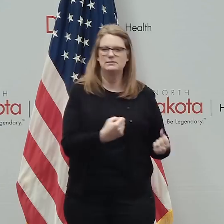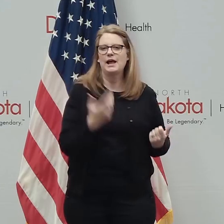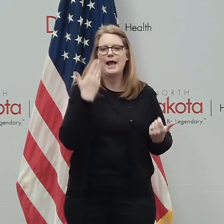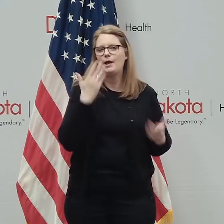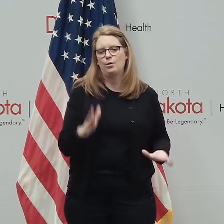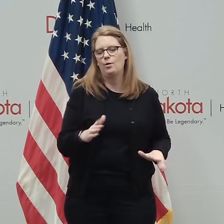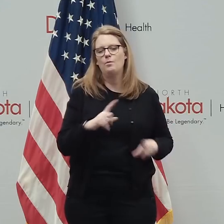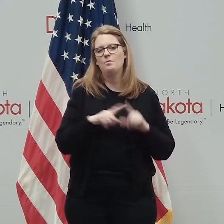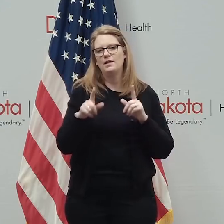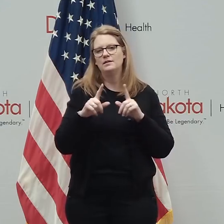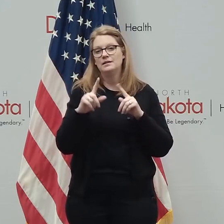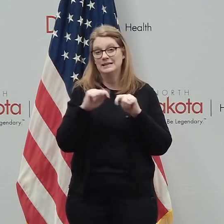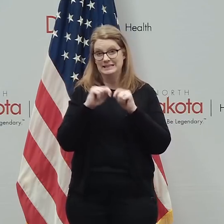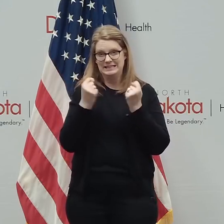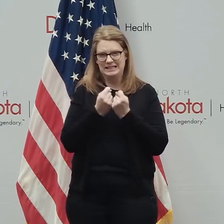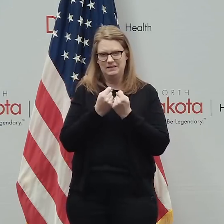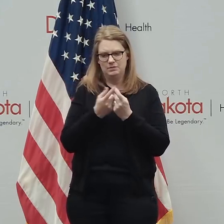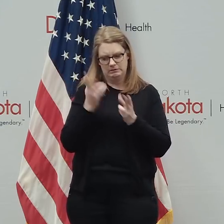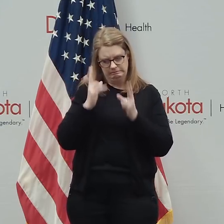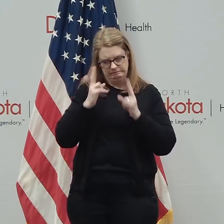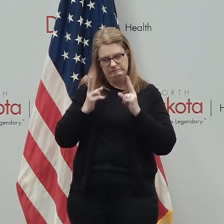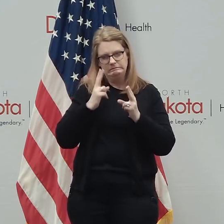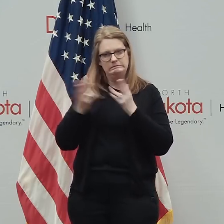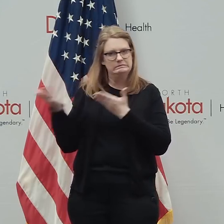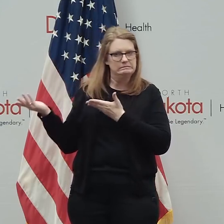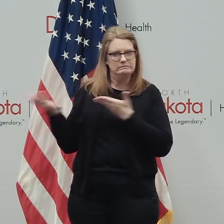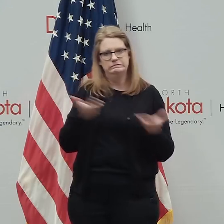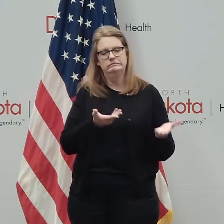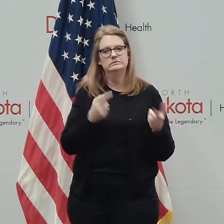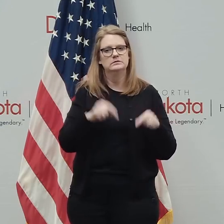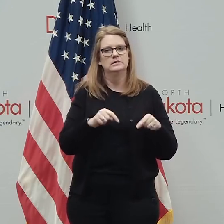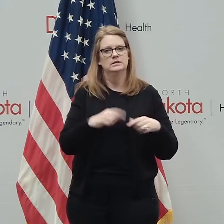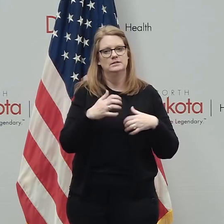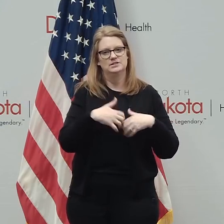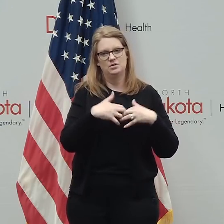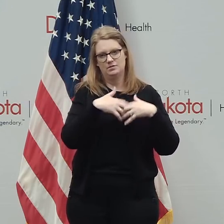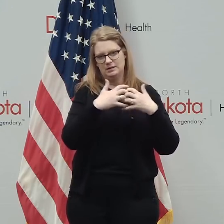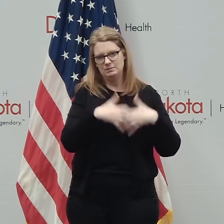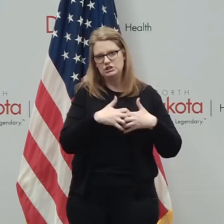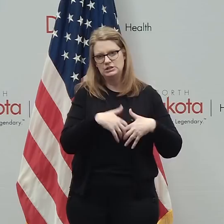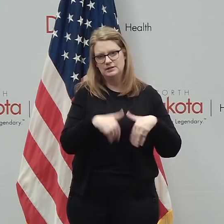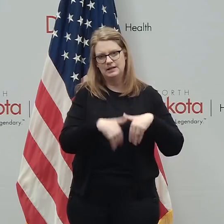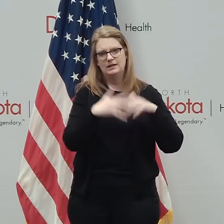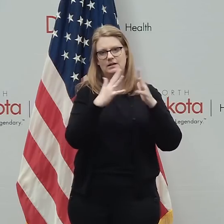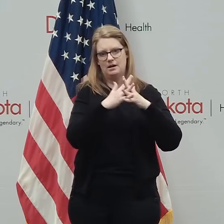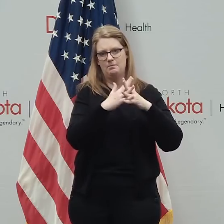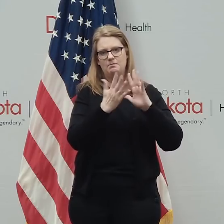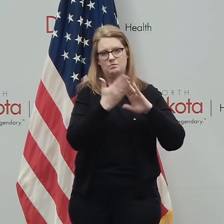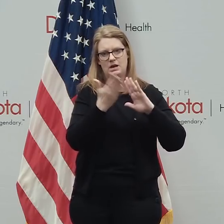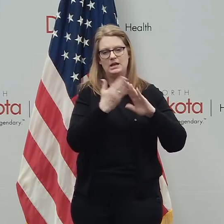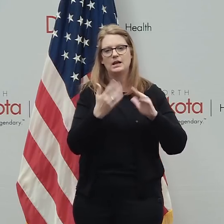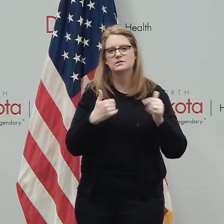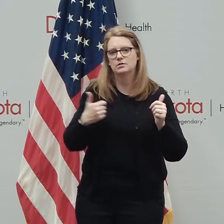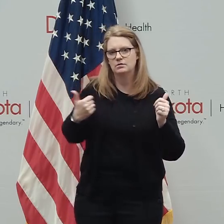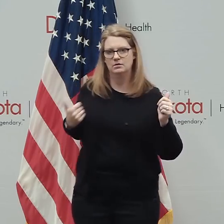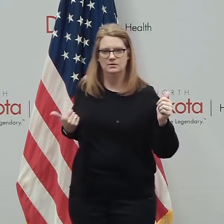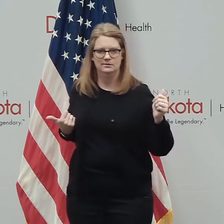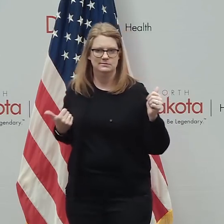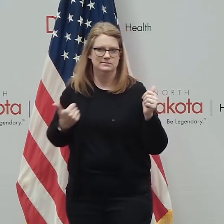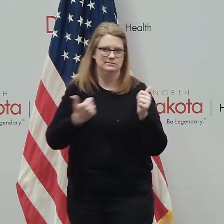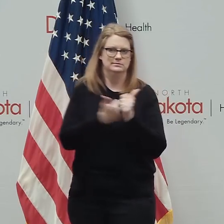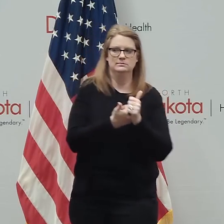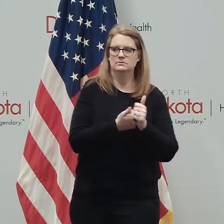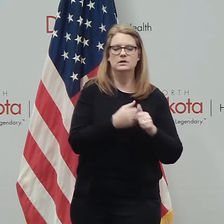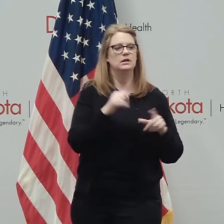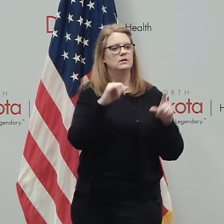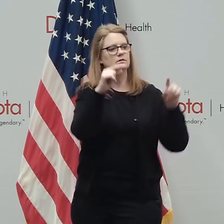on this is doing everything they can to make sure we are getting those machines back up and running to work on that backlog. I'm going to jump back to Jeremy,